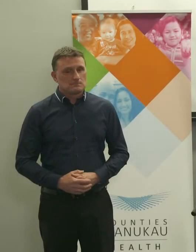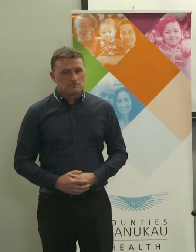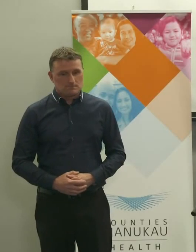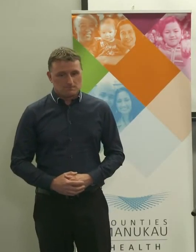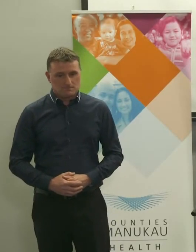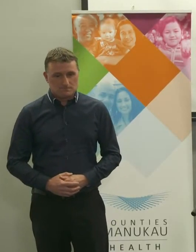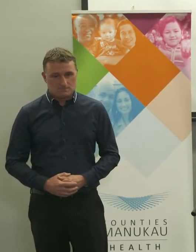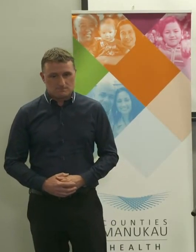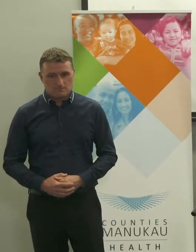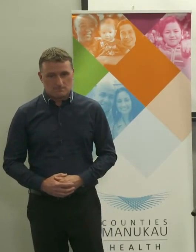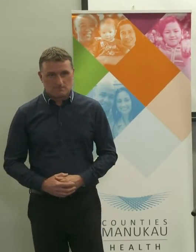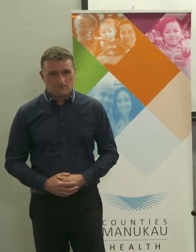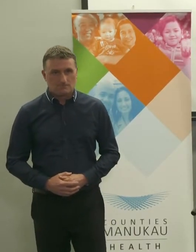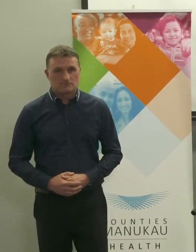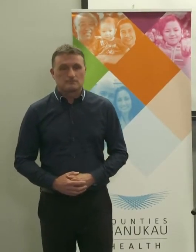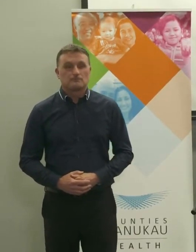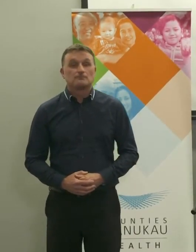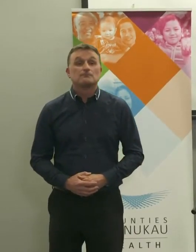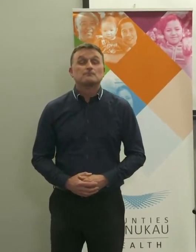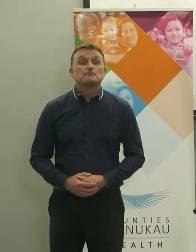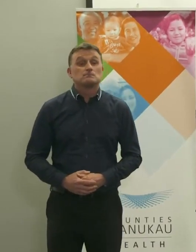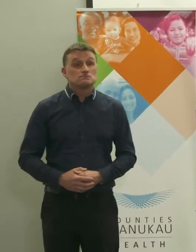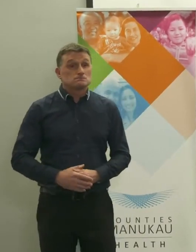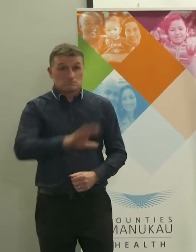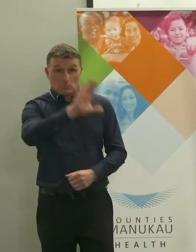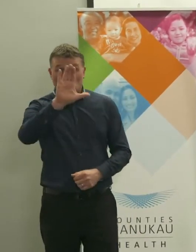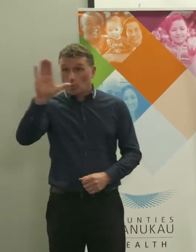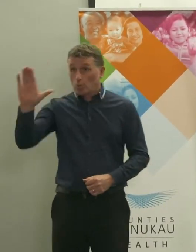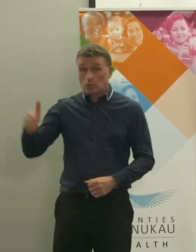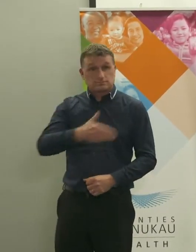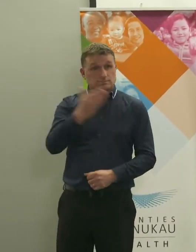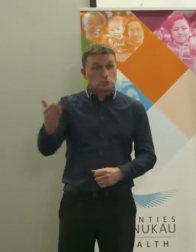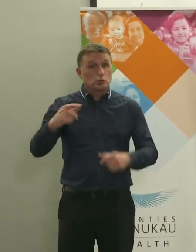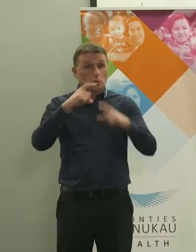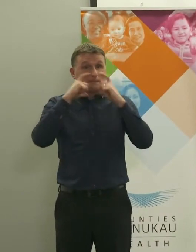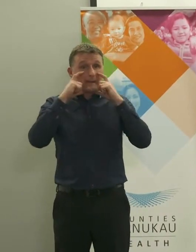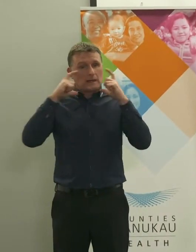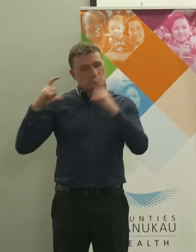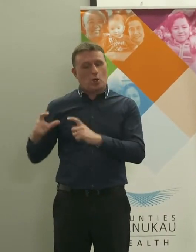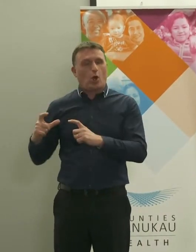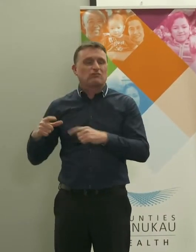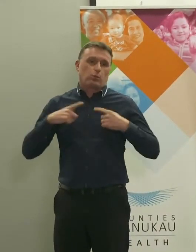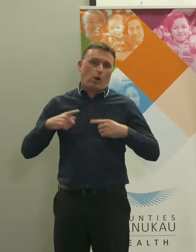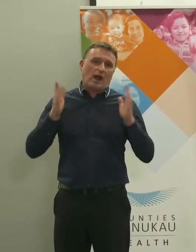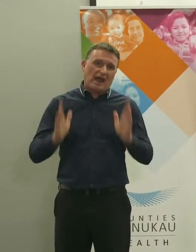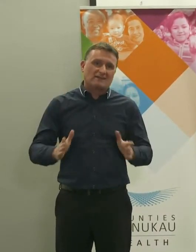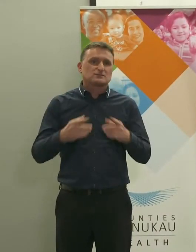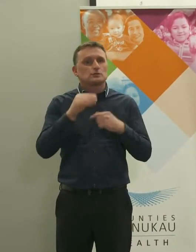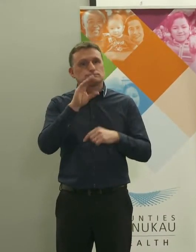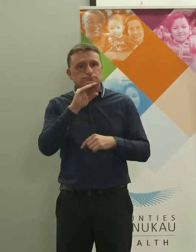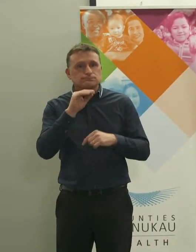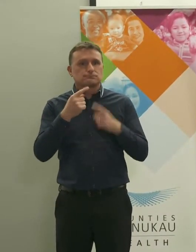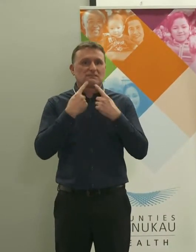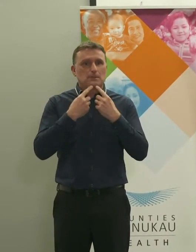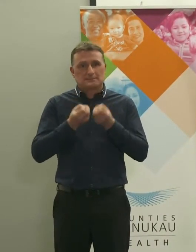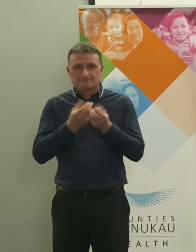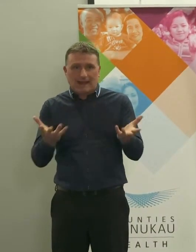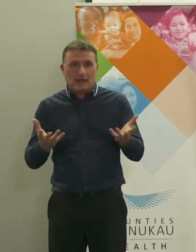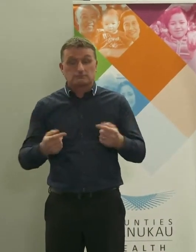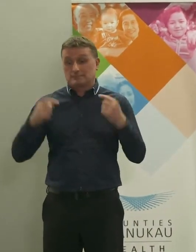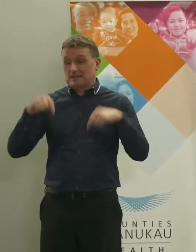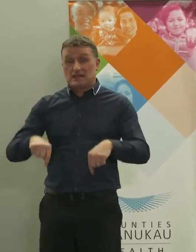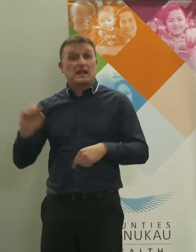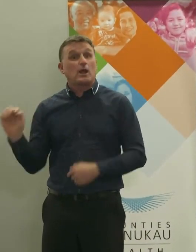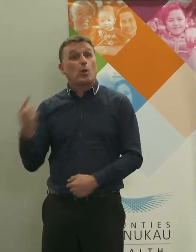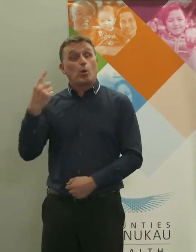Kia ora. Thank you. Well, kia ora everybody. I'll take my mask off for this part and we'll put it back on again afterwards. It's good to be in Auckland